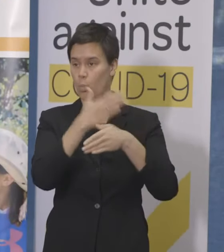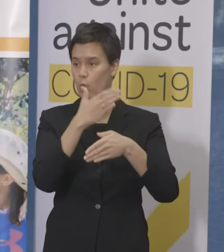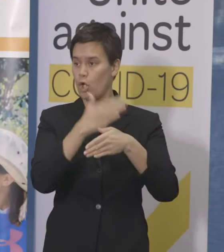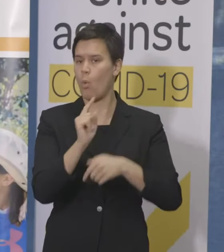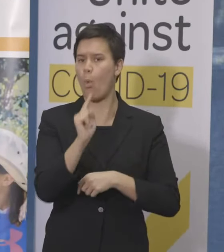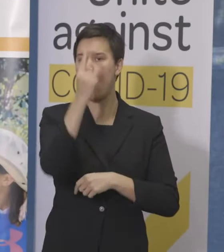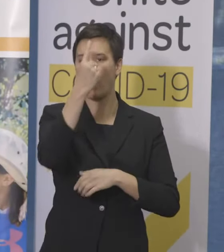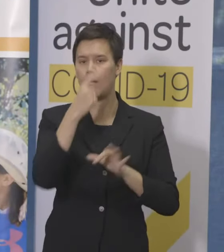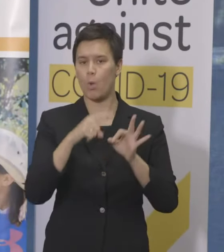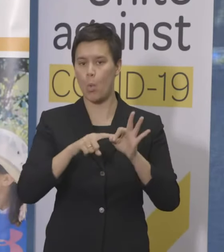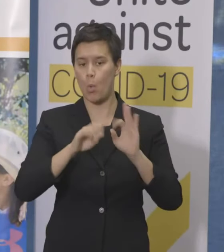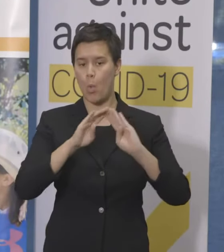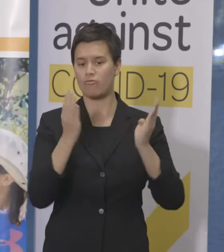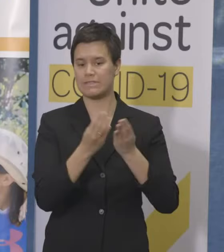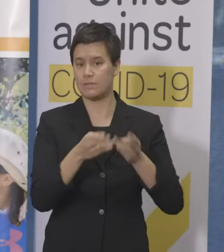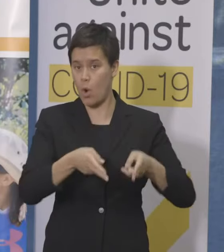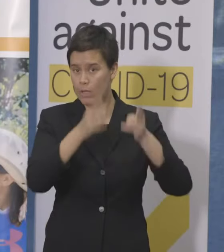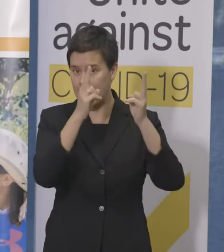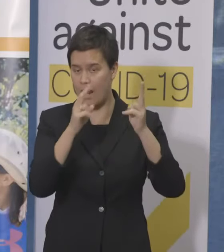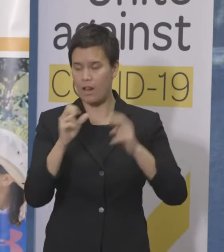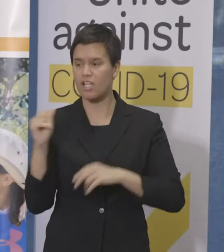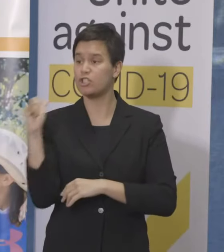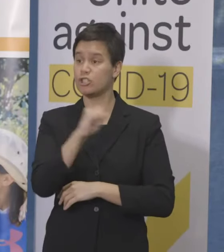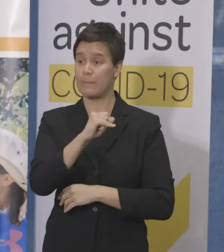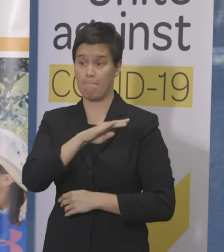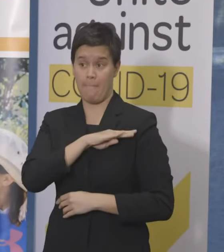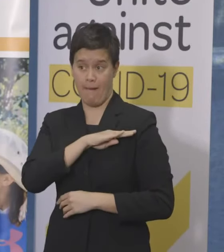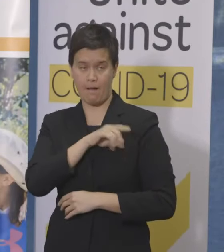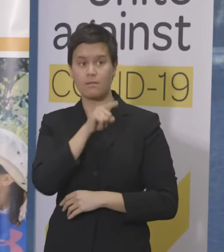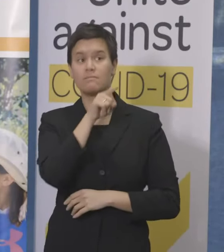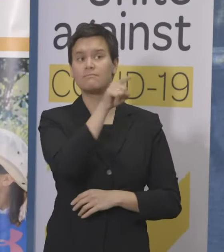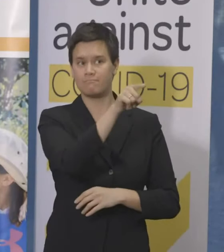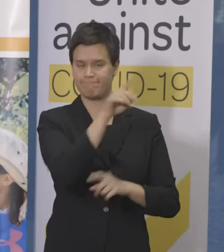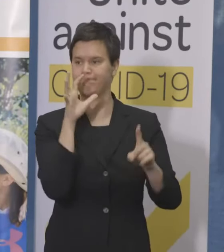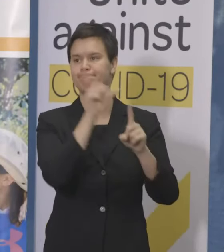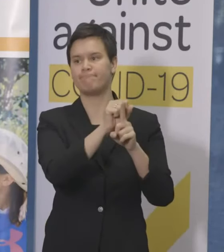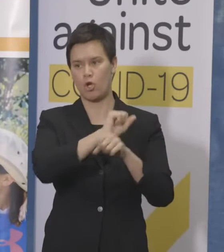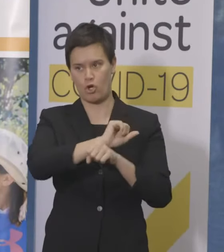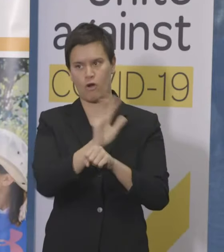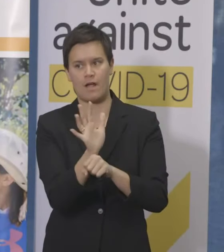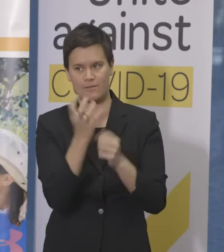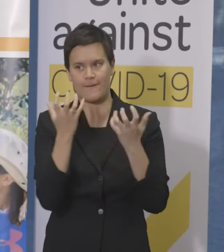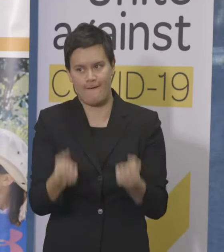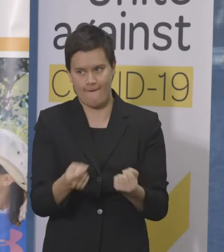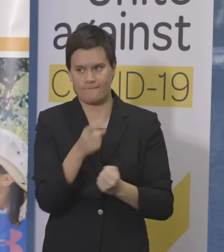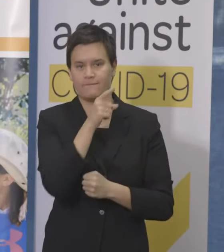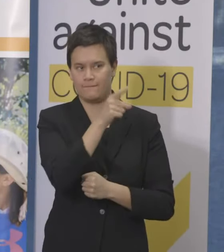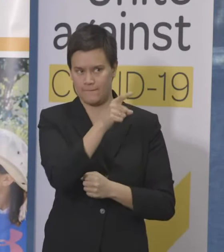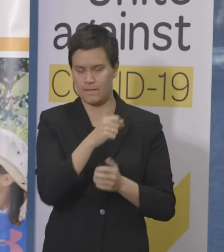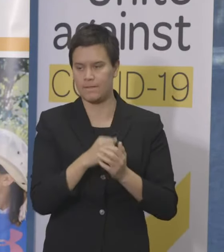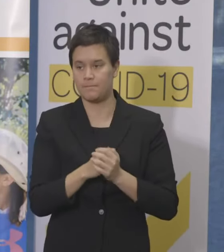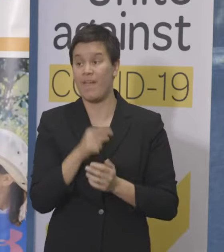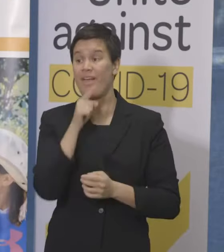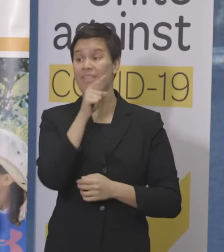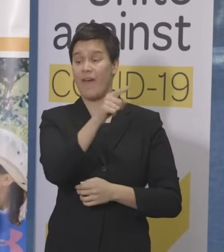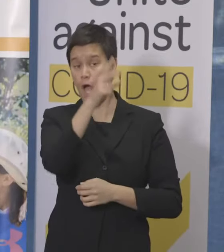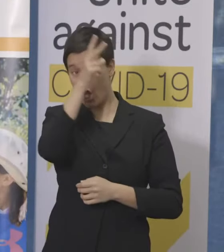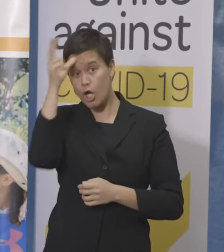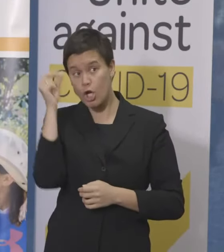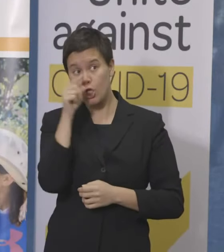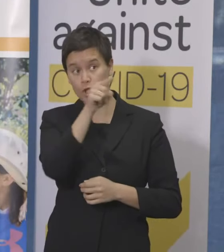tested positive for COVID-19. This worker had a couple of days ago been genomically linked to cases that